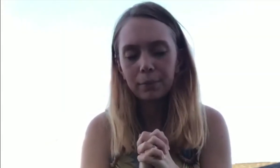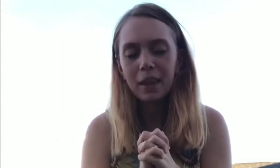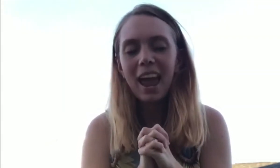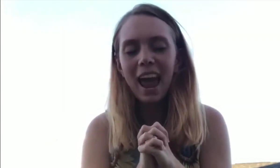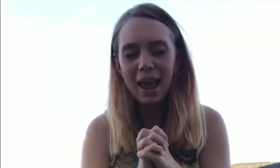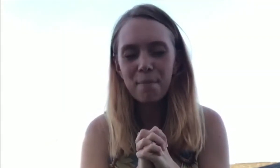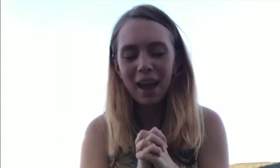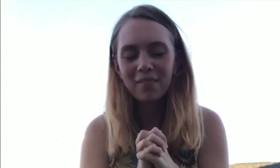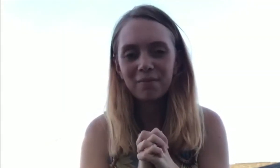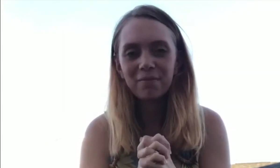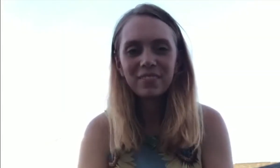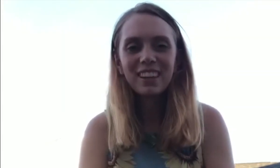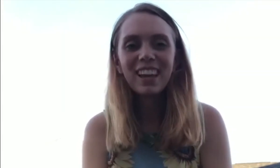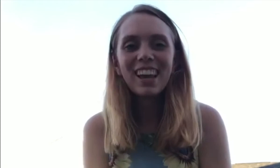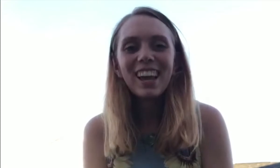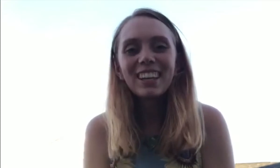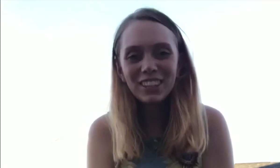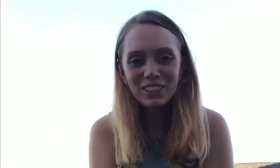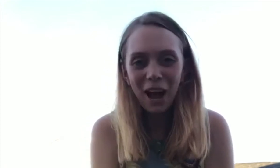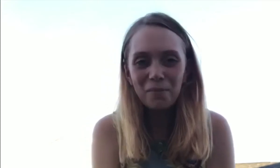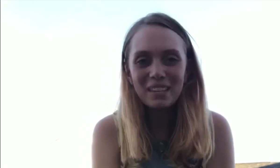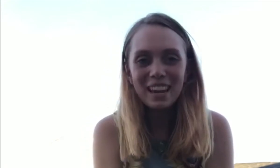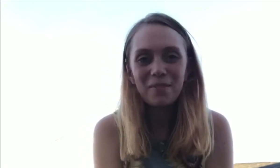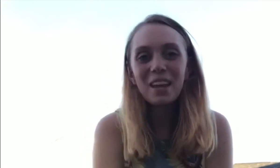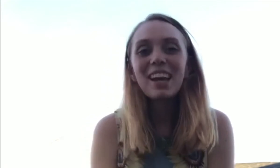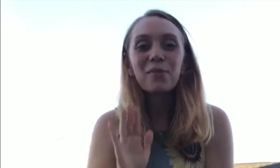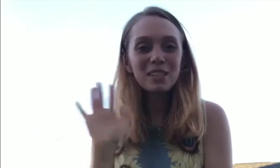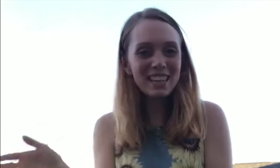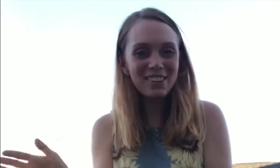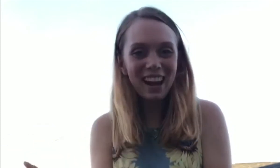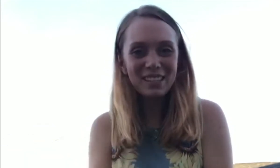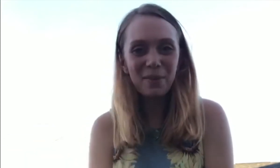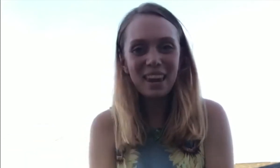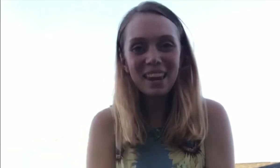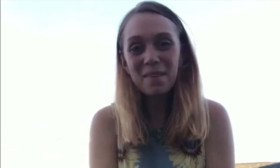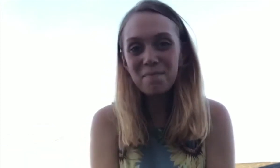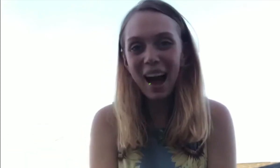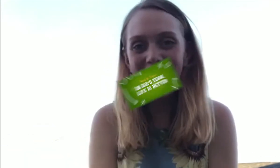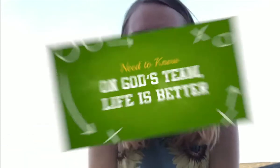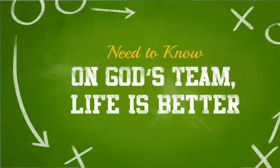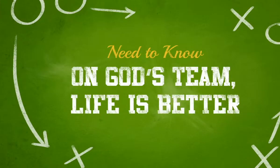Amen. Good job, team. We'll see you next week. Bye.